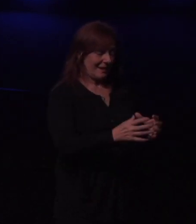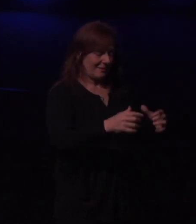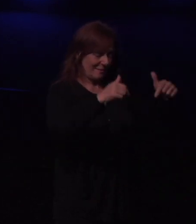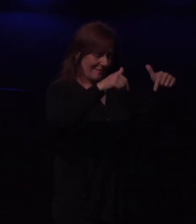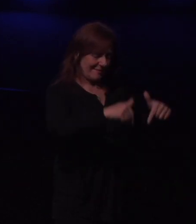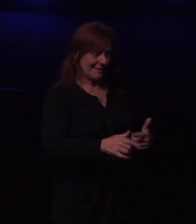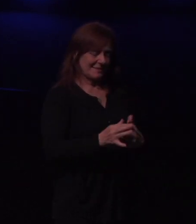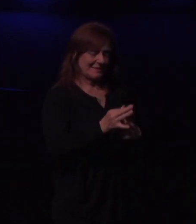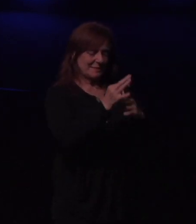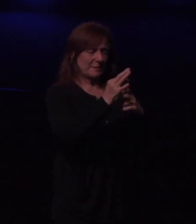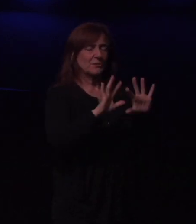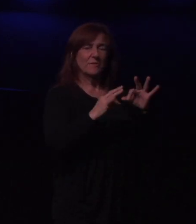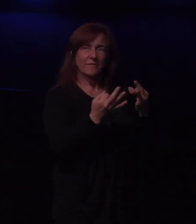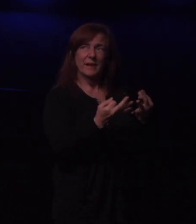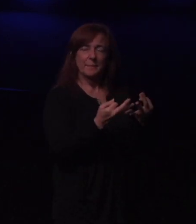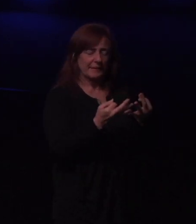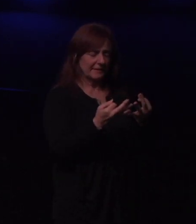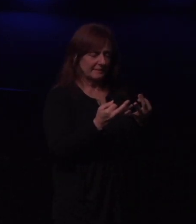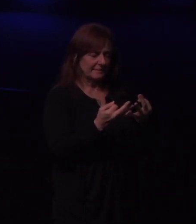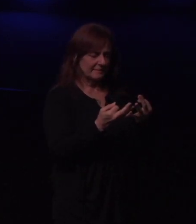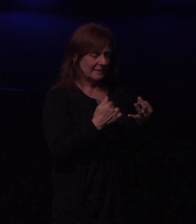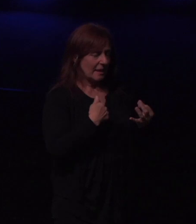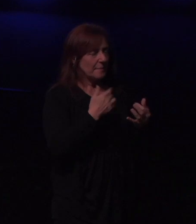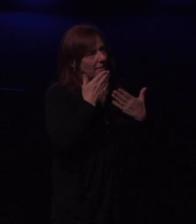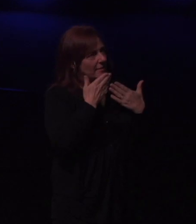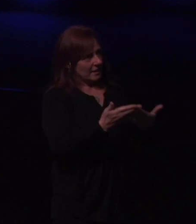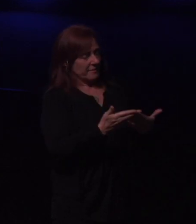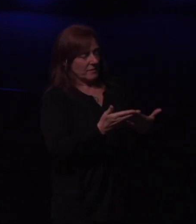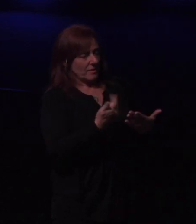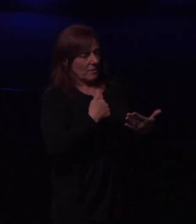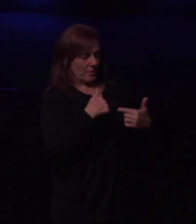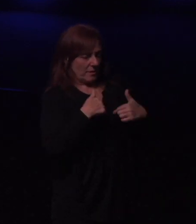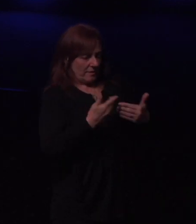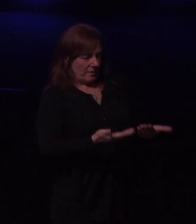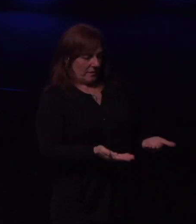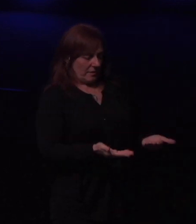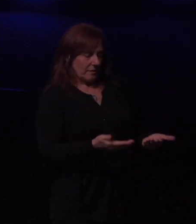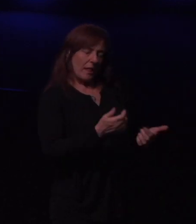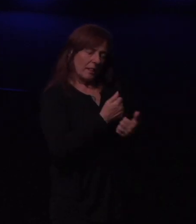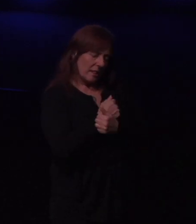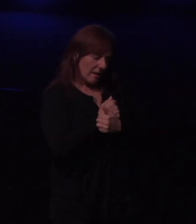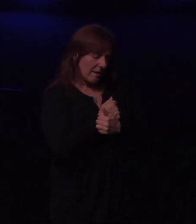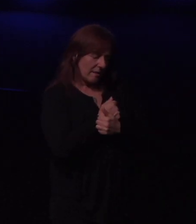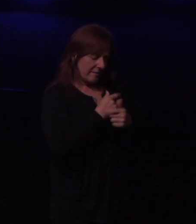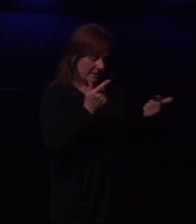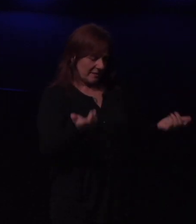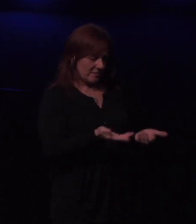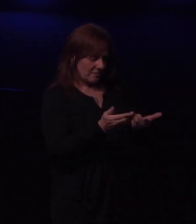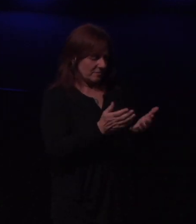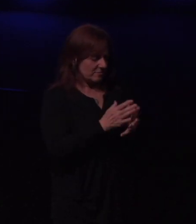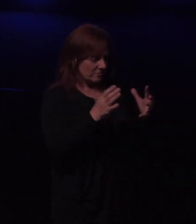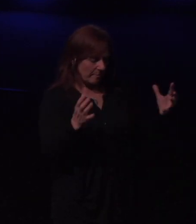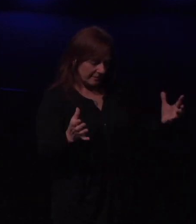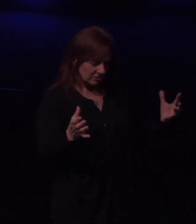truly special family that I'm so thankful for. And that I love so much.